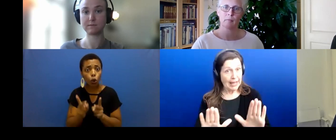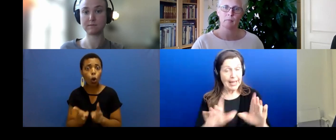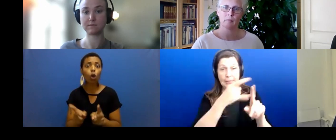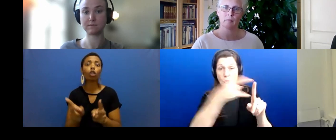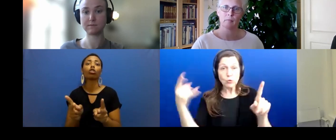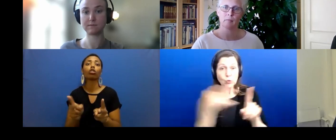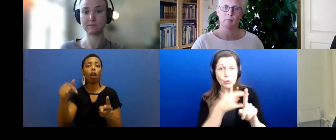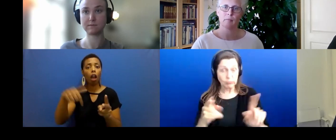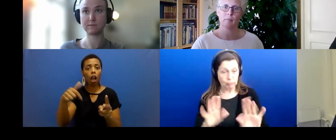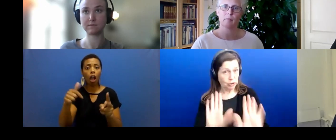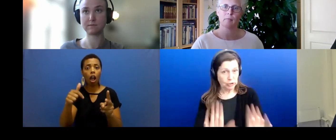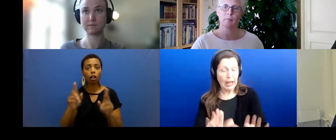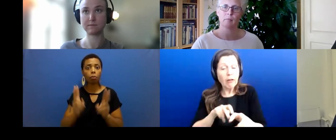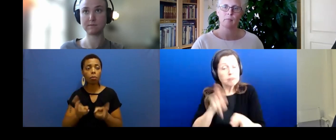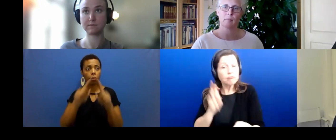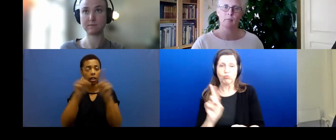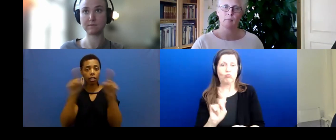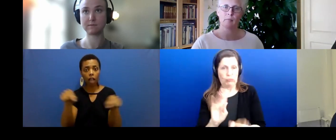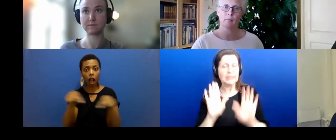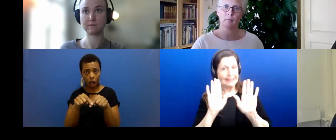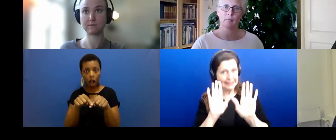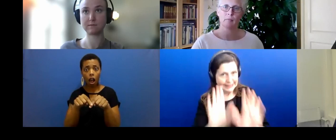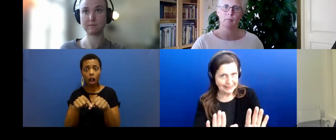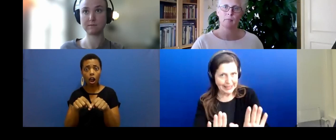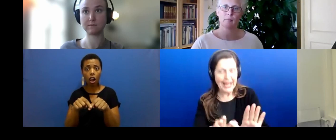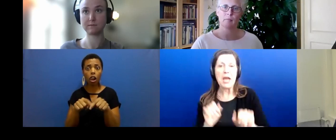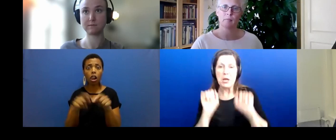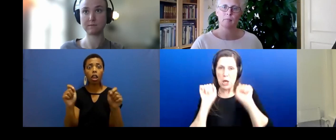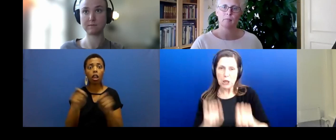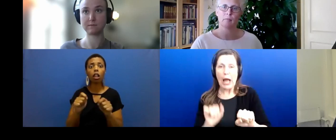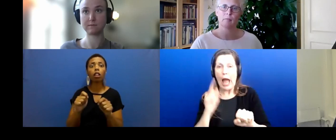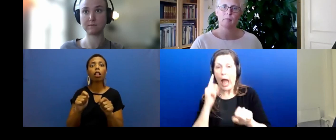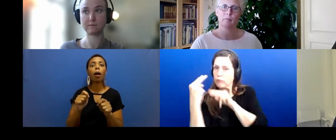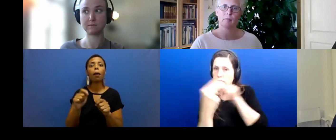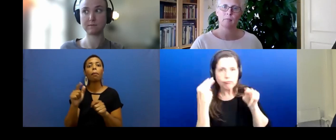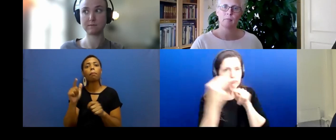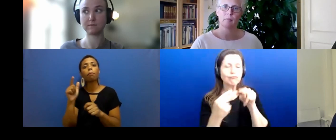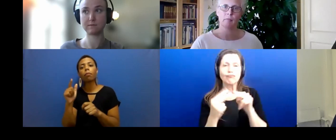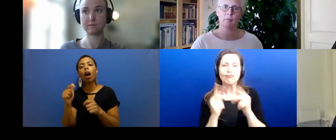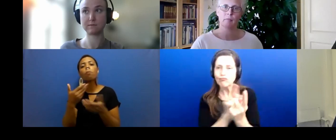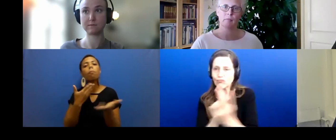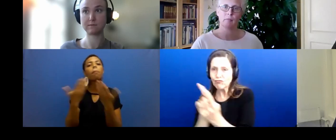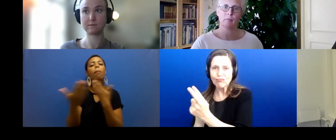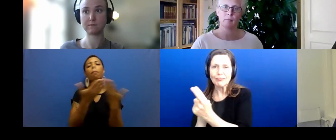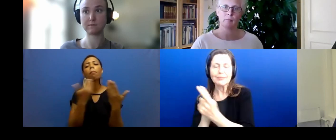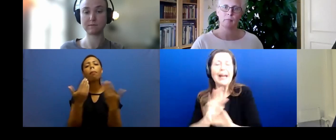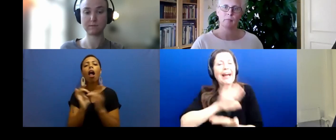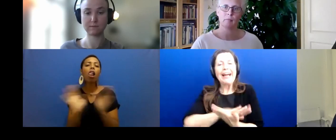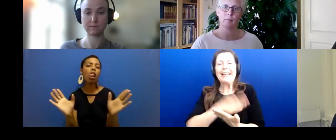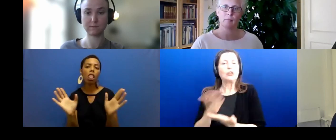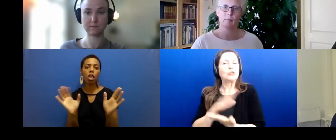this session, and we will have a bit more of an informal mingle. The interpreters will not